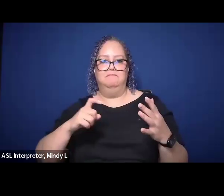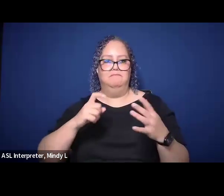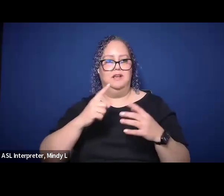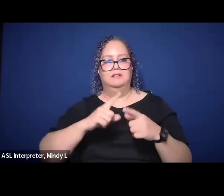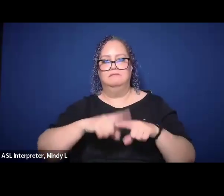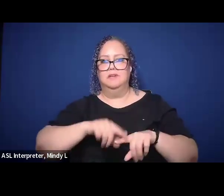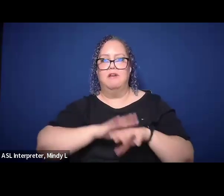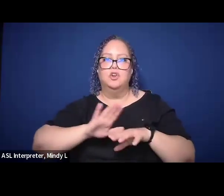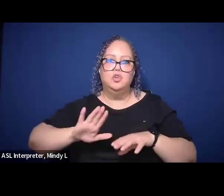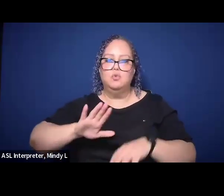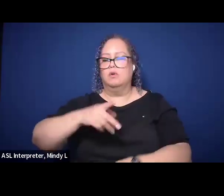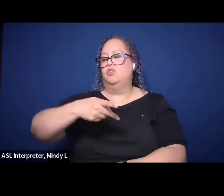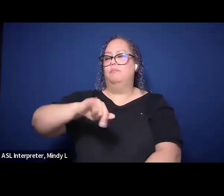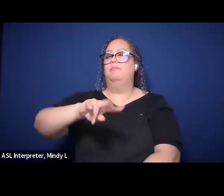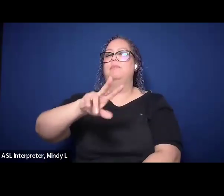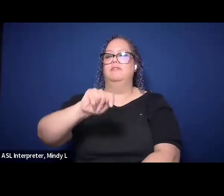we learned